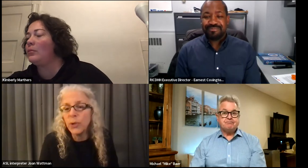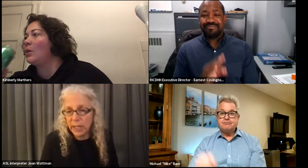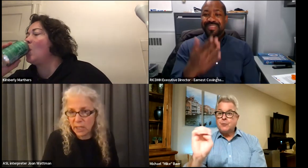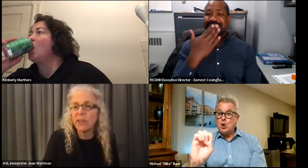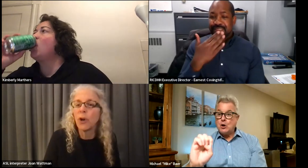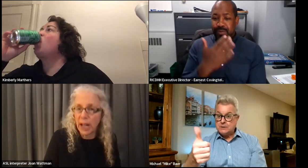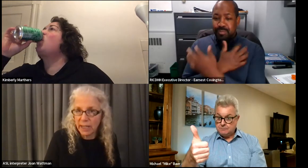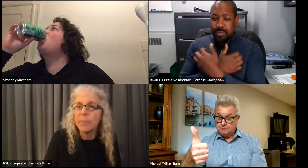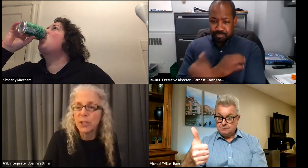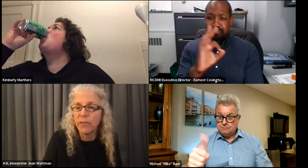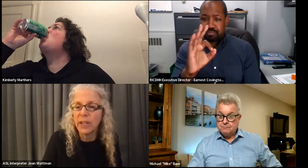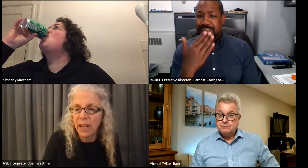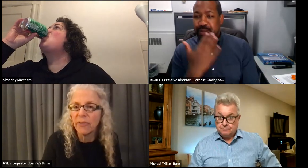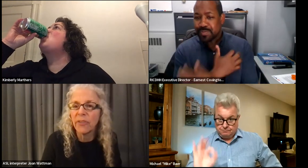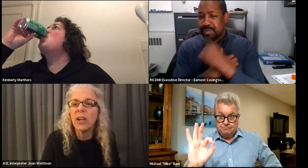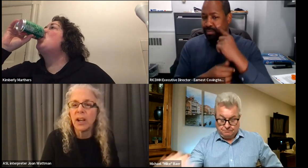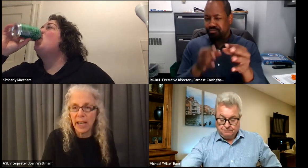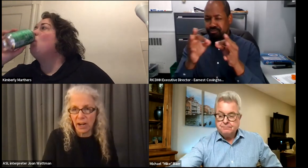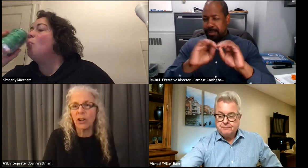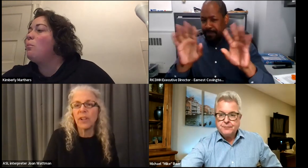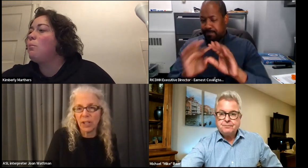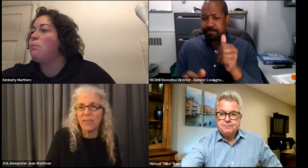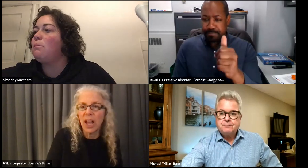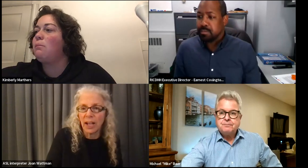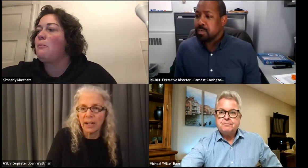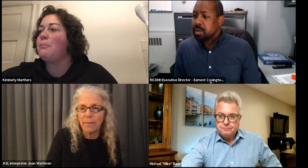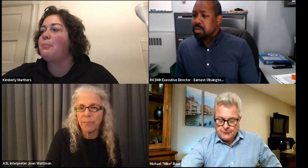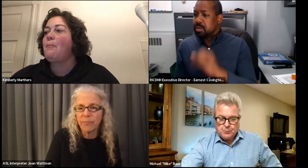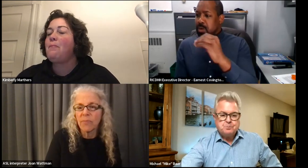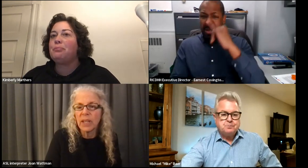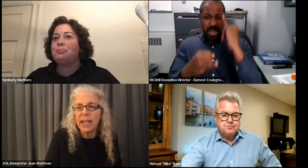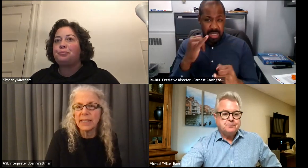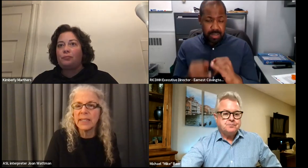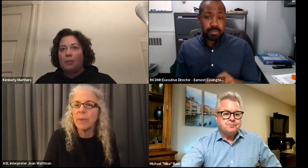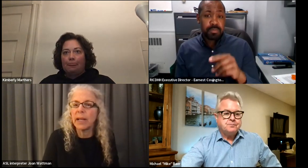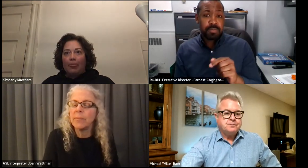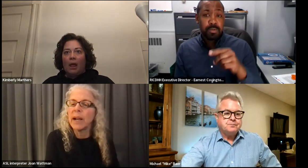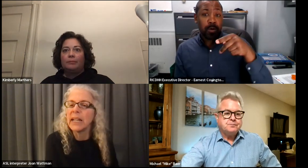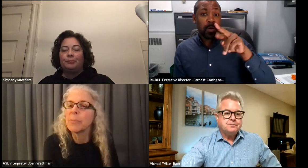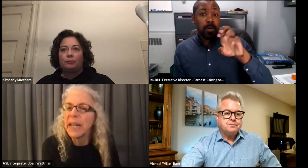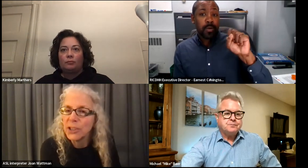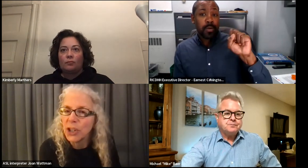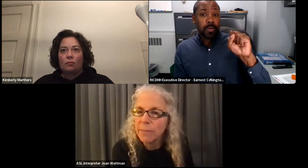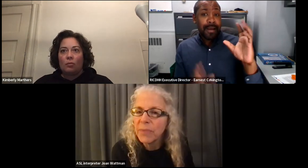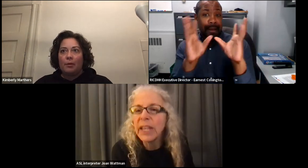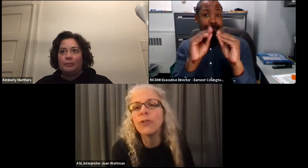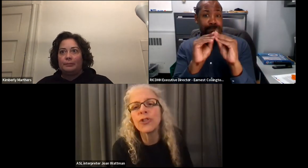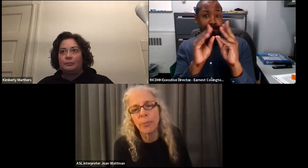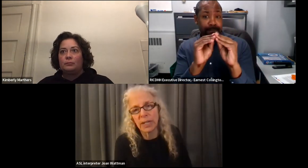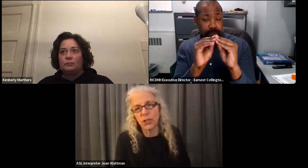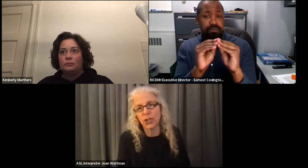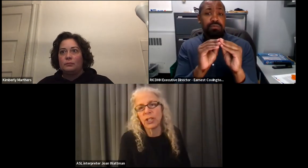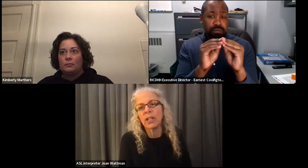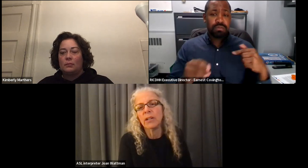can tune into the Rhode Island Commission for the Deaf and Hard of Hearing vlog and see my explanation. Thank you